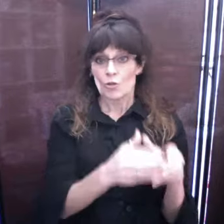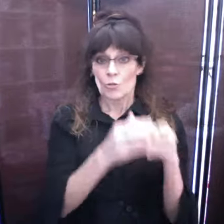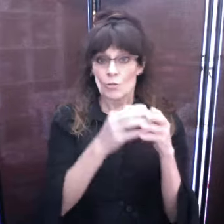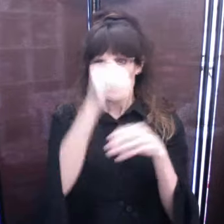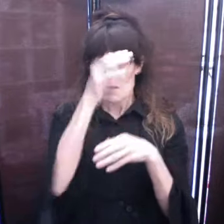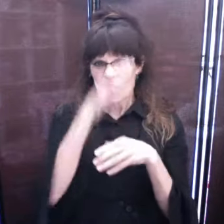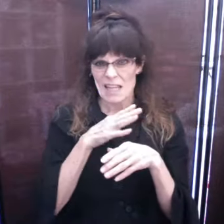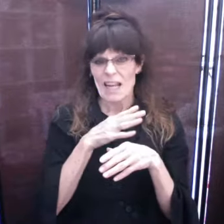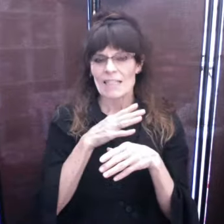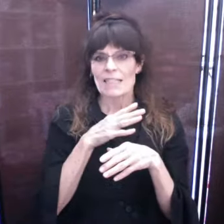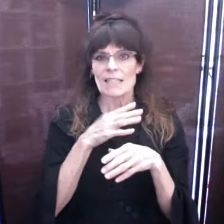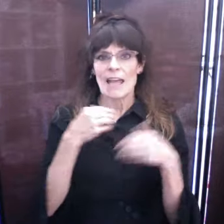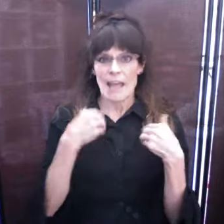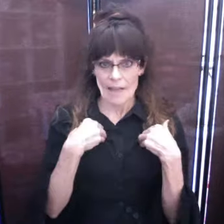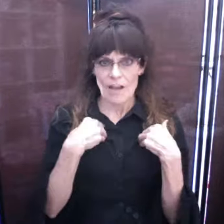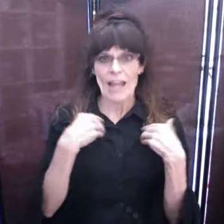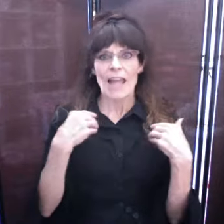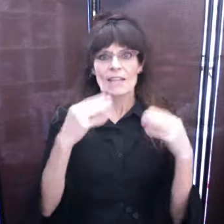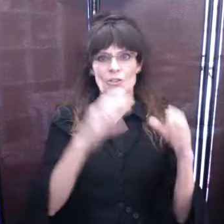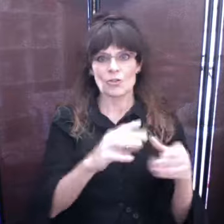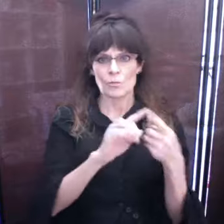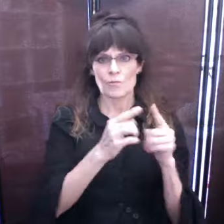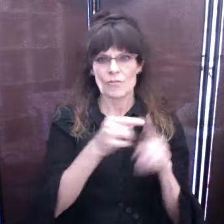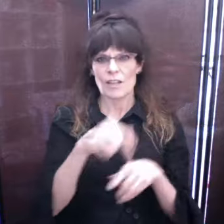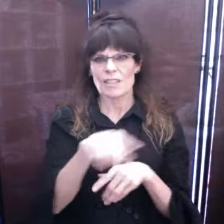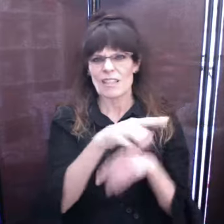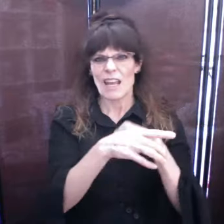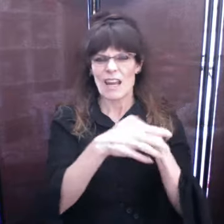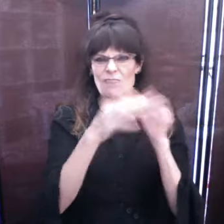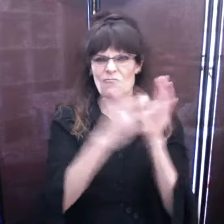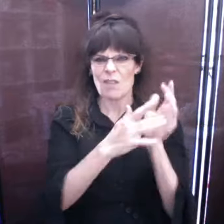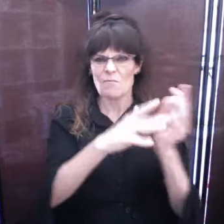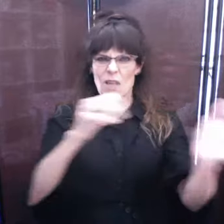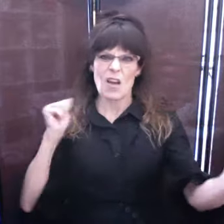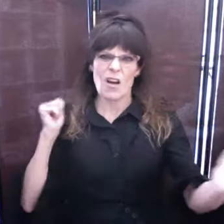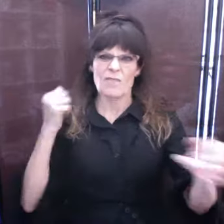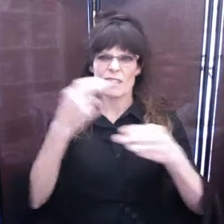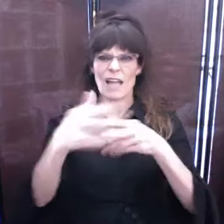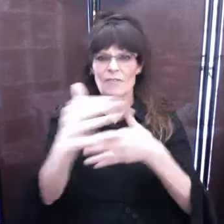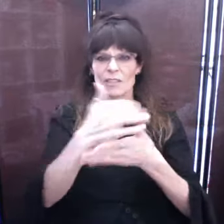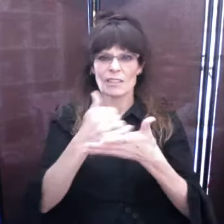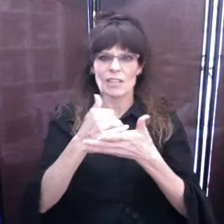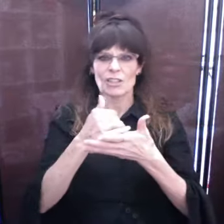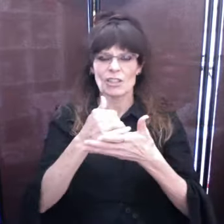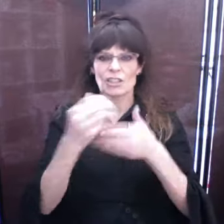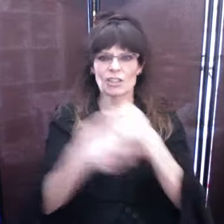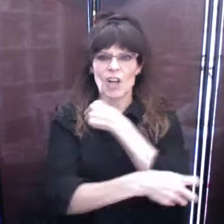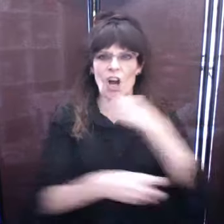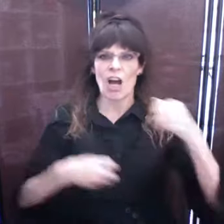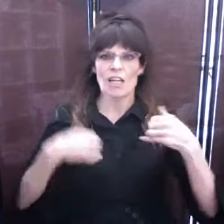I had these friends, and you guys, they ripped me off. Like my knife collection gone, my leather jacket's gone, my bicycle gone,